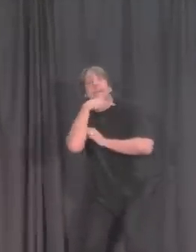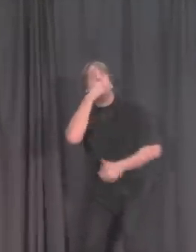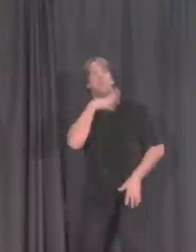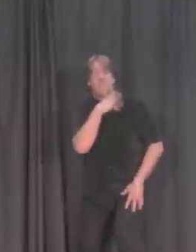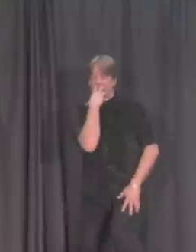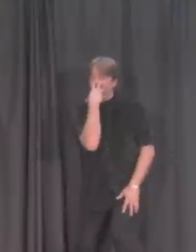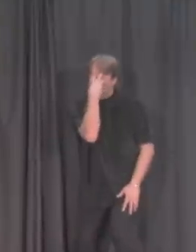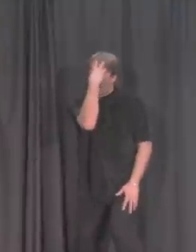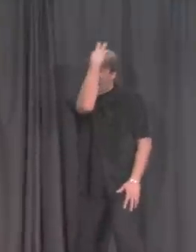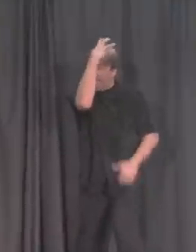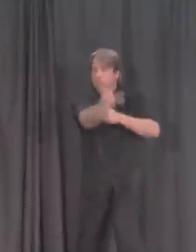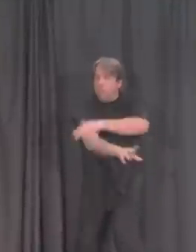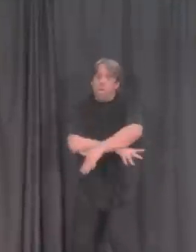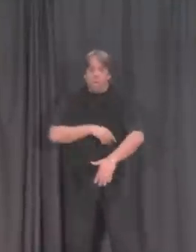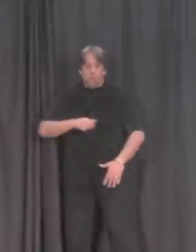Mom? Hearing woman scream!